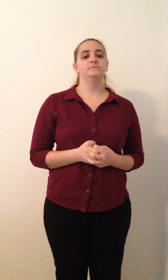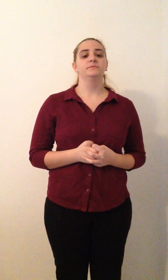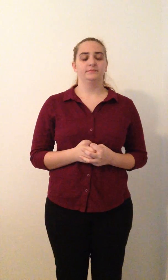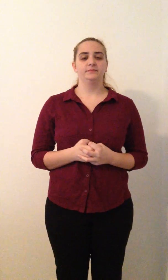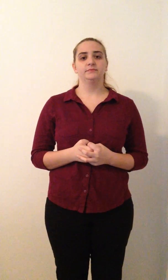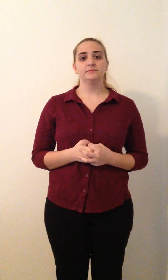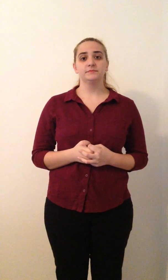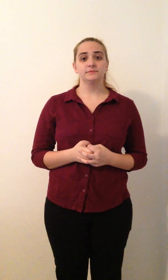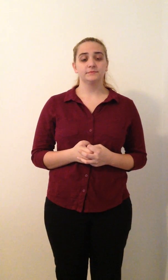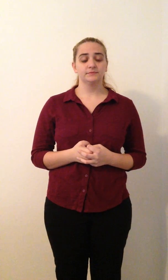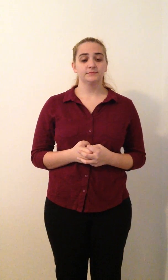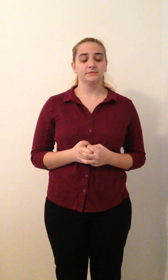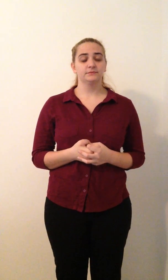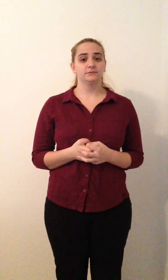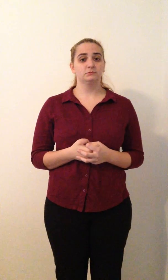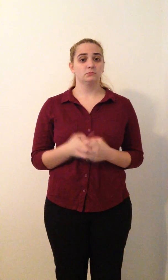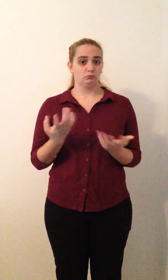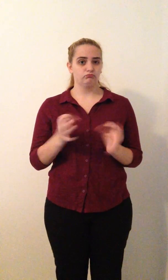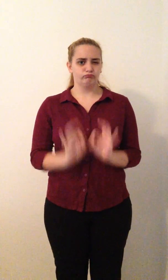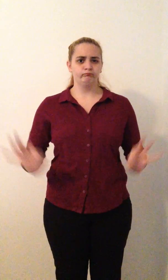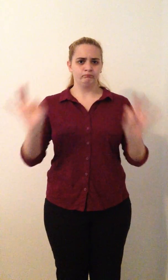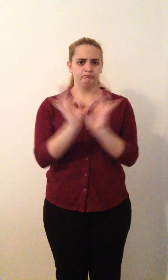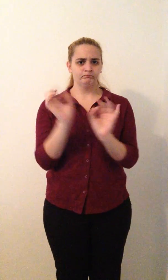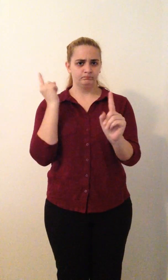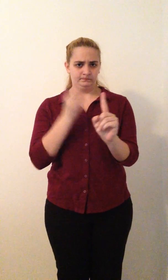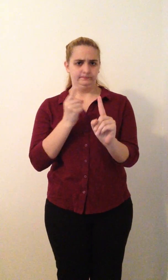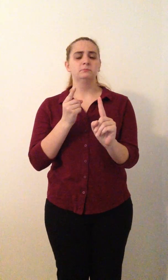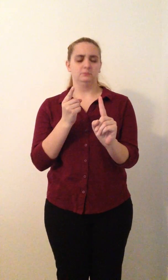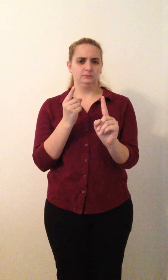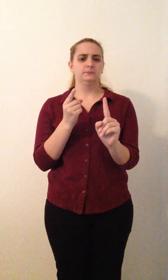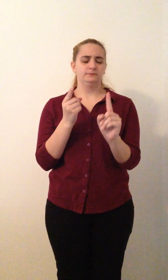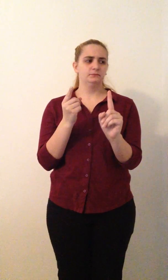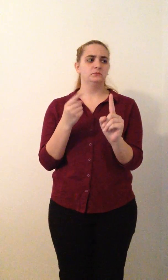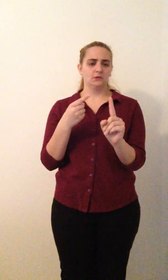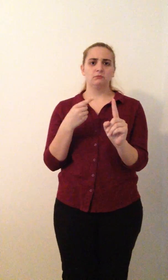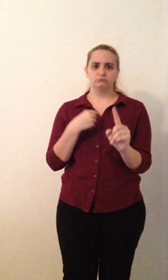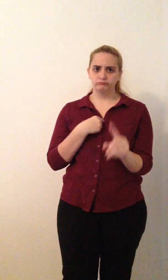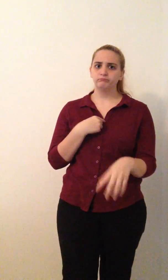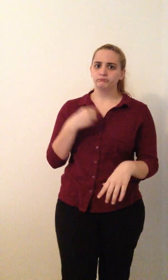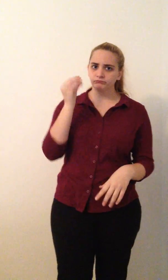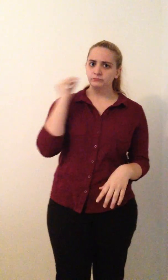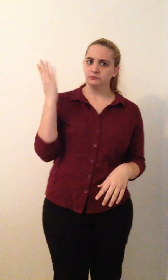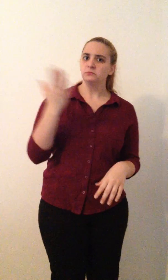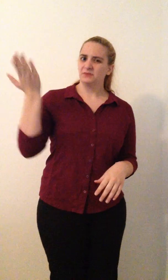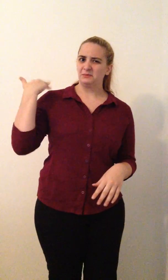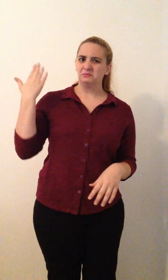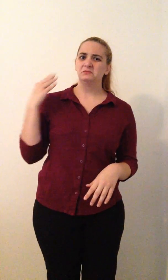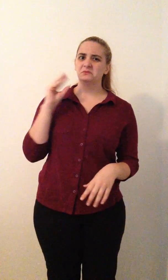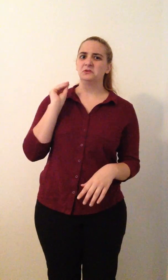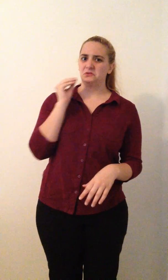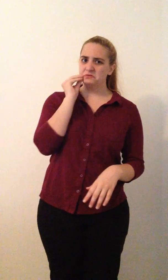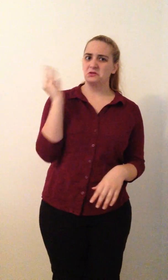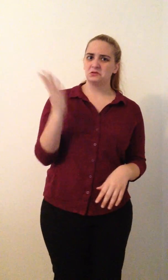So, this is another critical point, and I do bring this up sometimes. Human beings have two